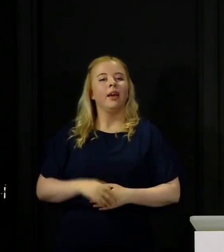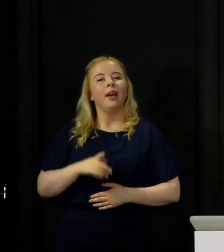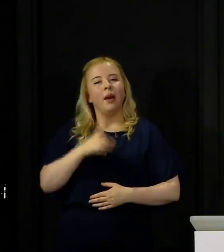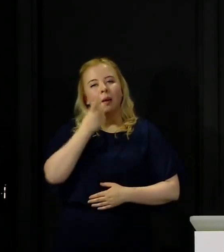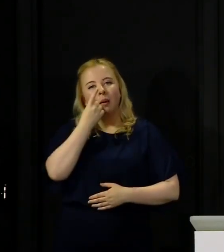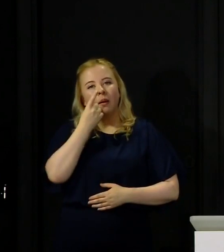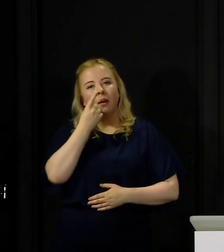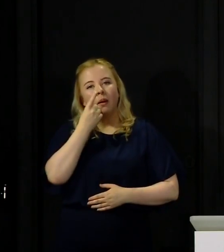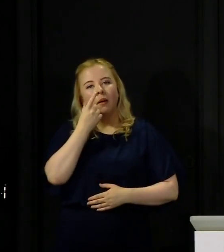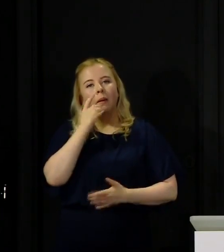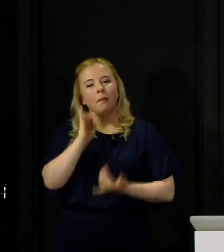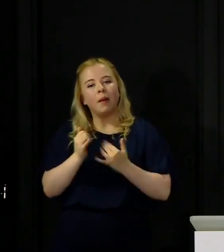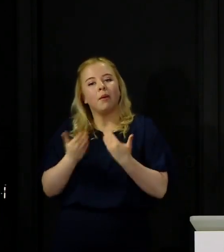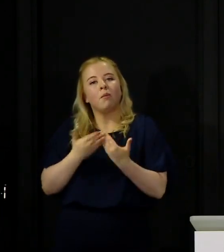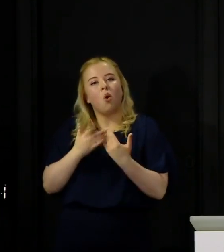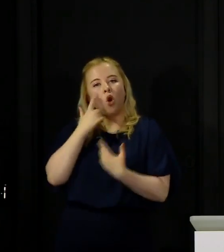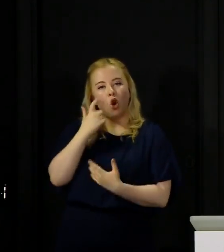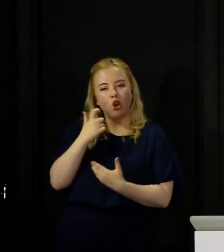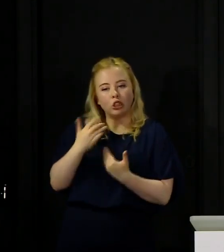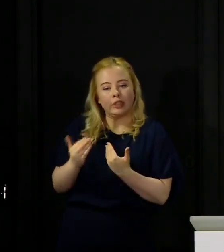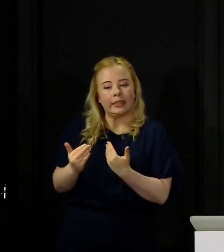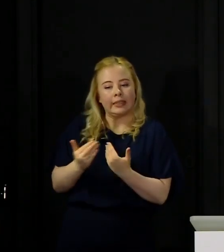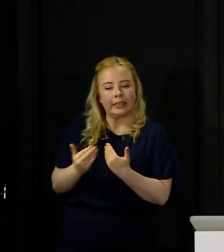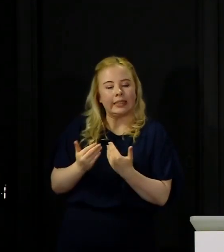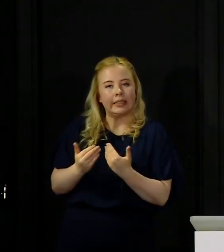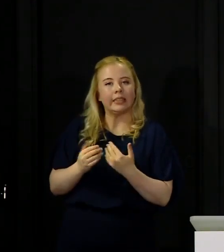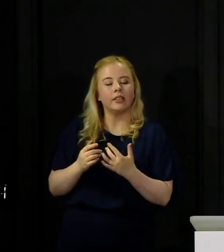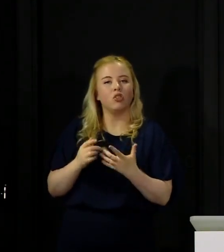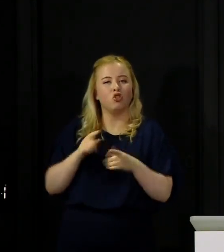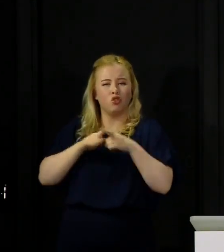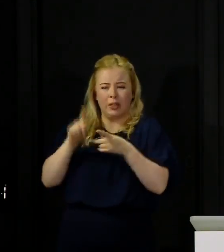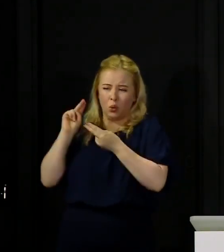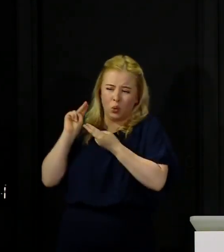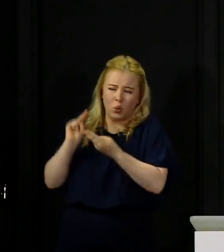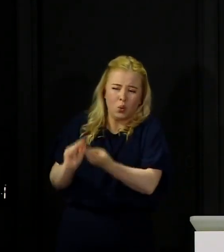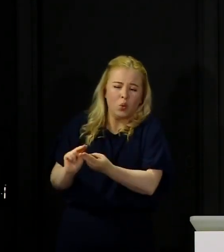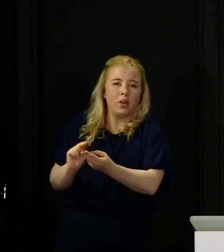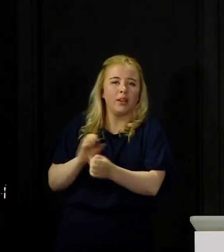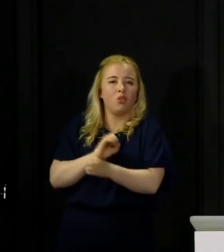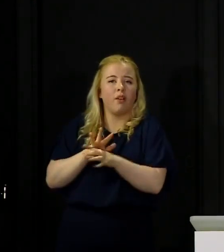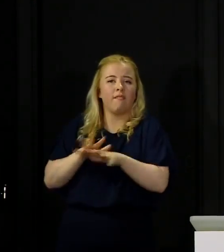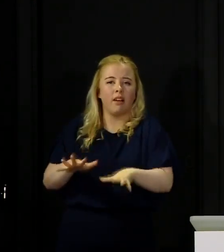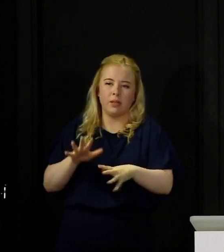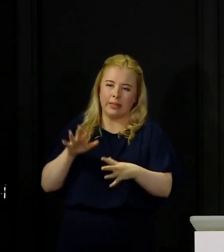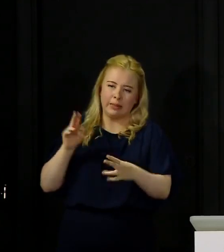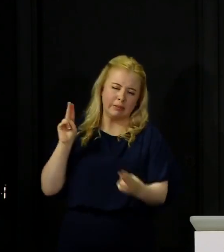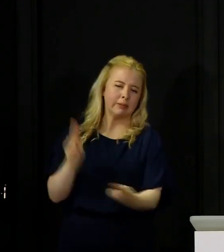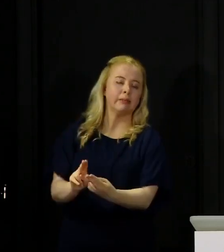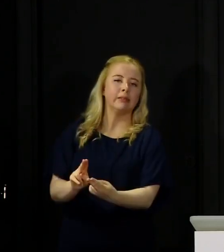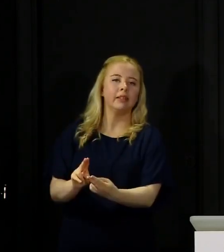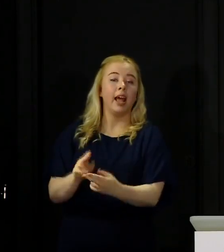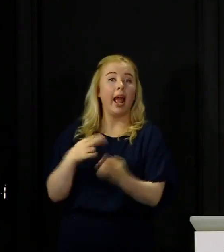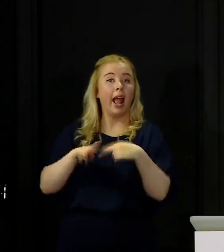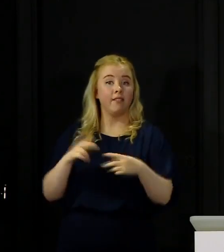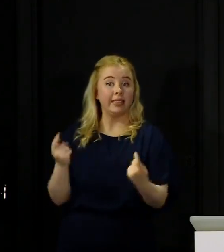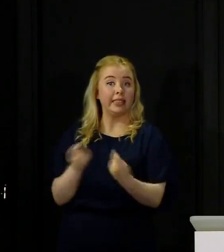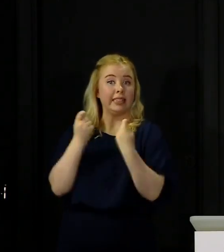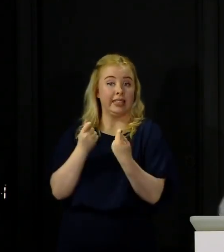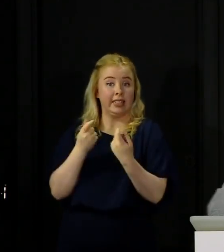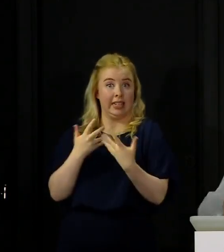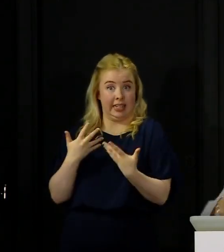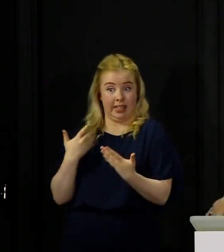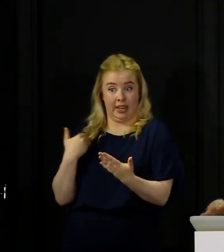bit more caution in the short term, to really suppress this virus as far as we can. And if we succeed in doing that, which we are right